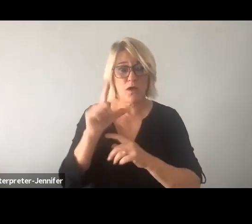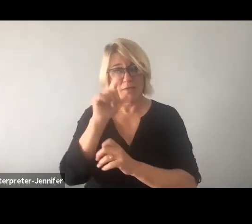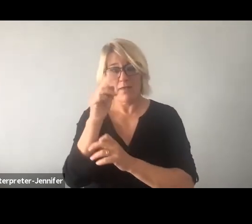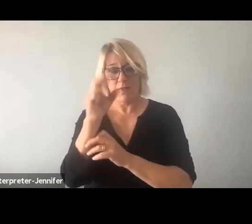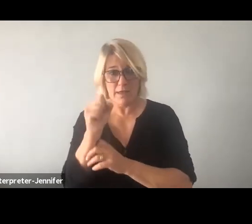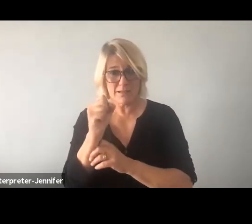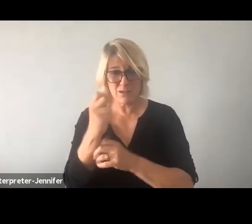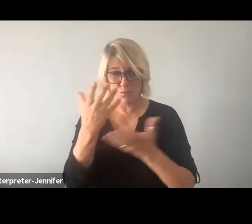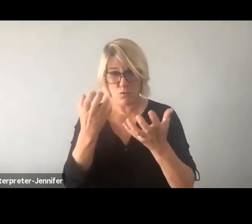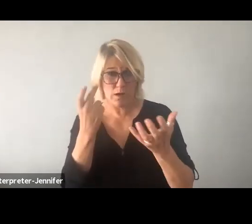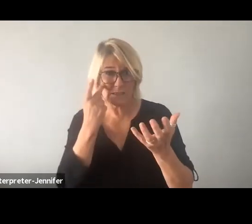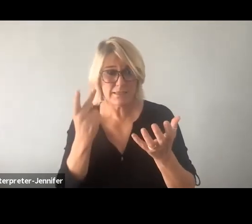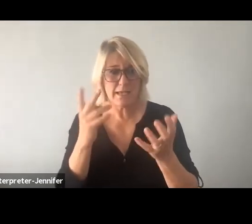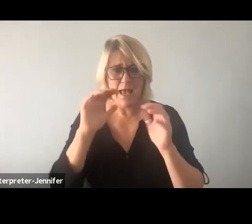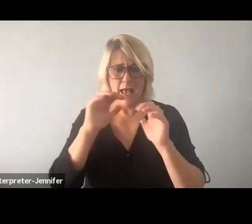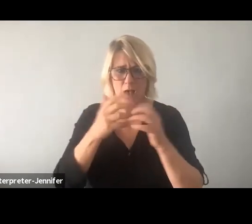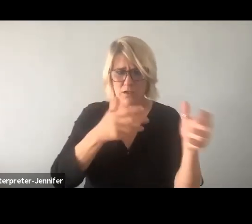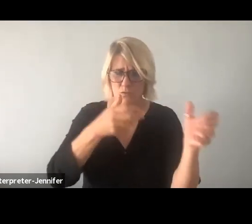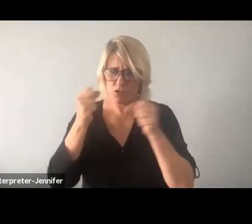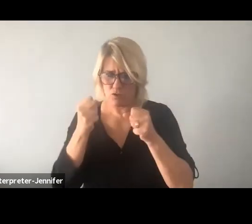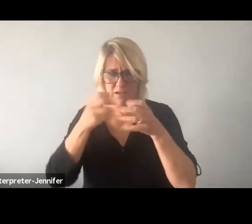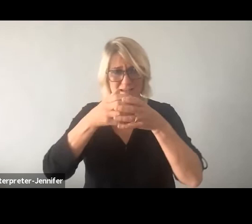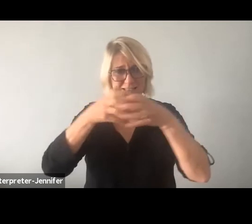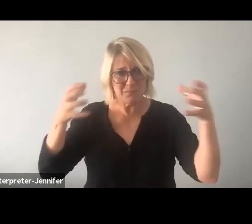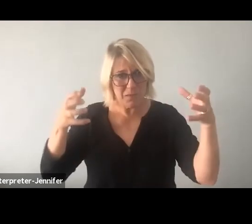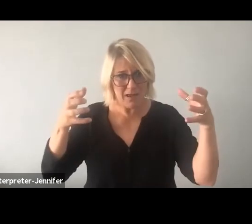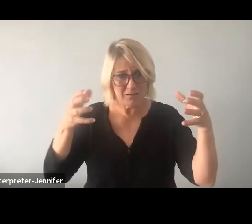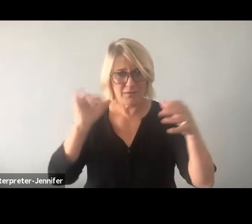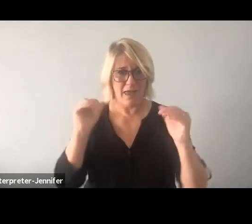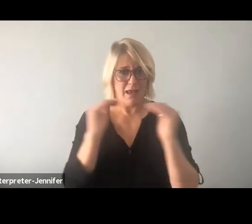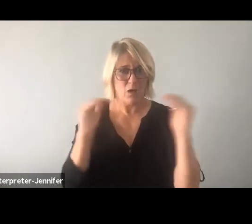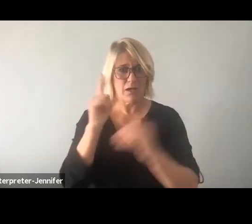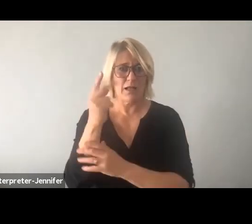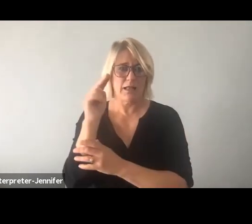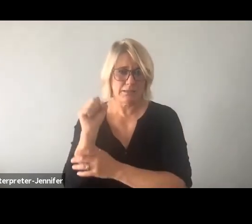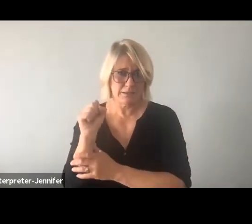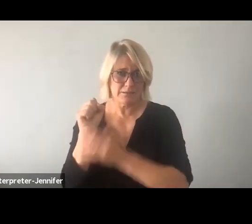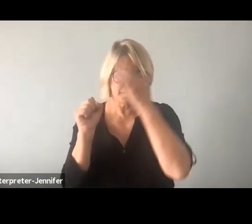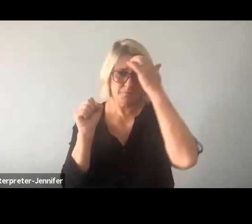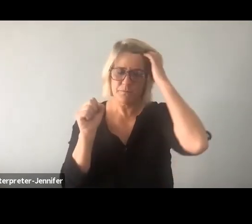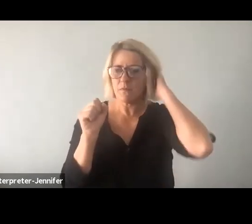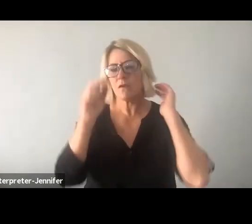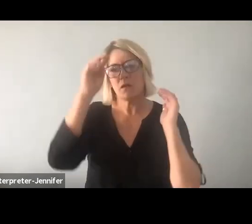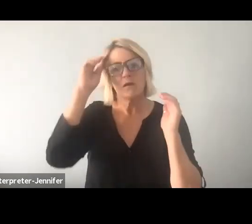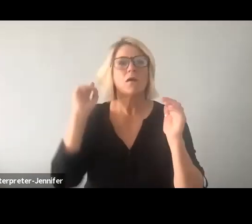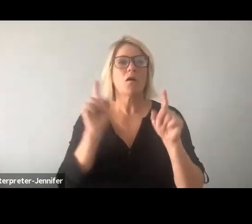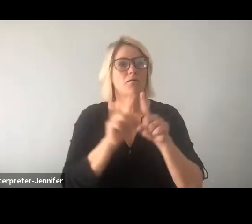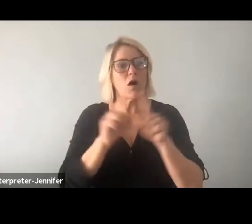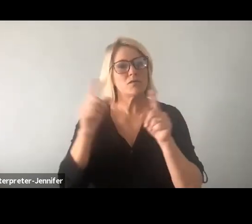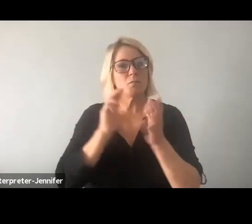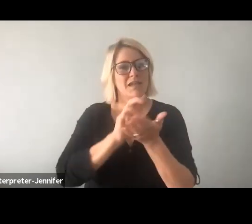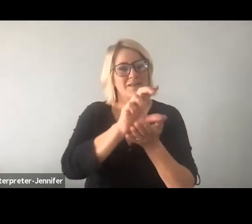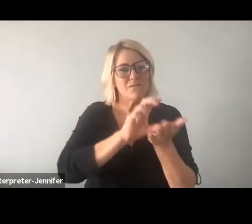looking to how can we strengthen and expand that work. We have also recently been investing in